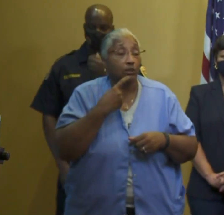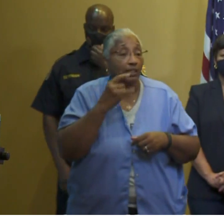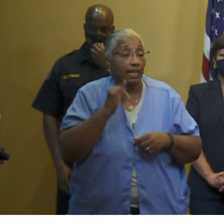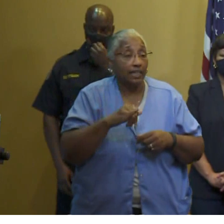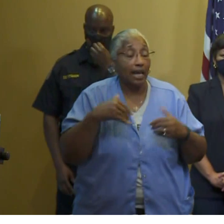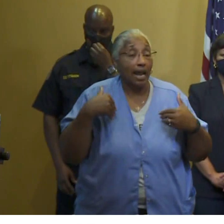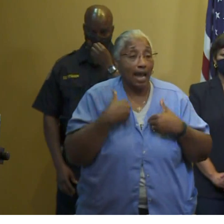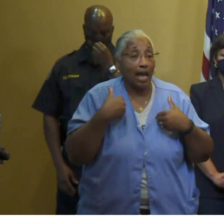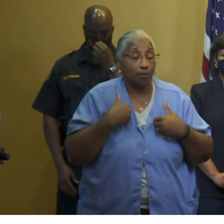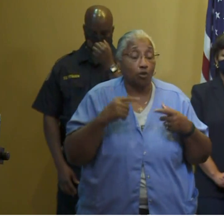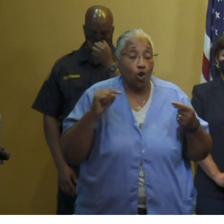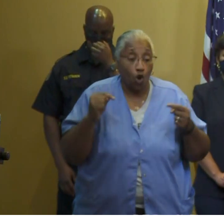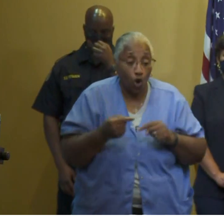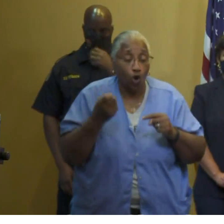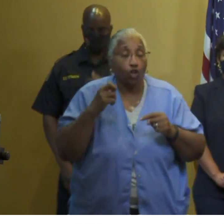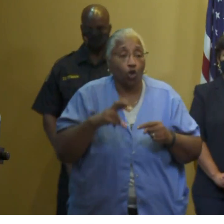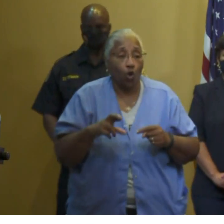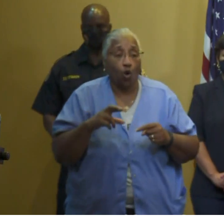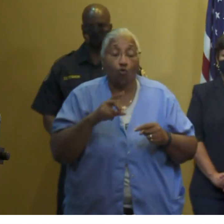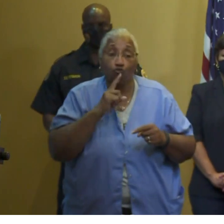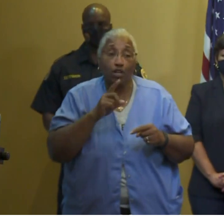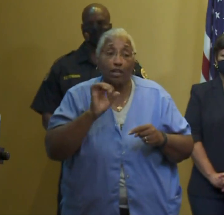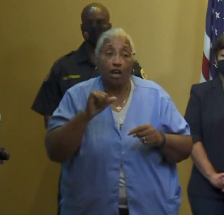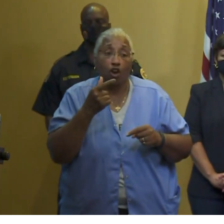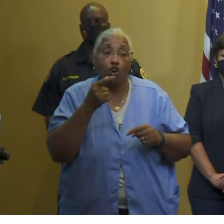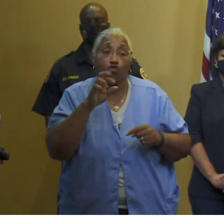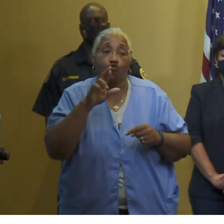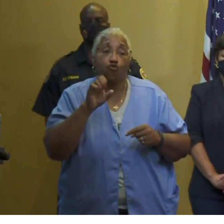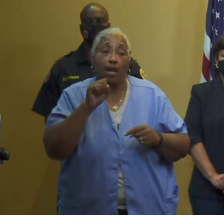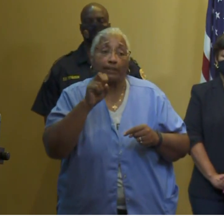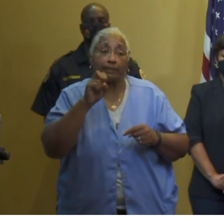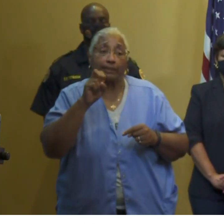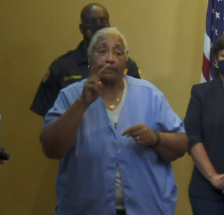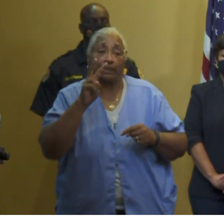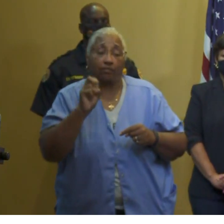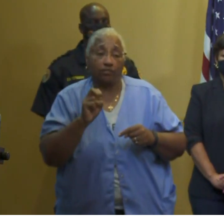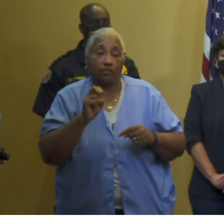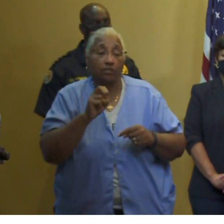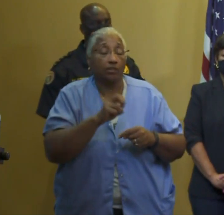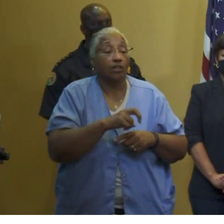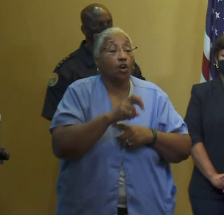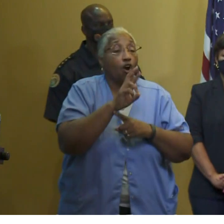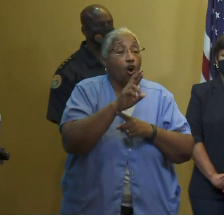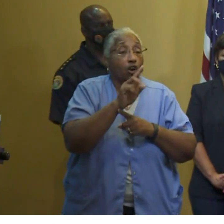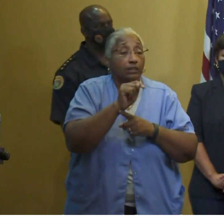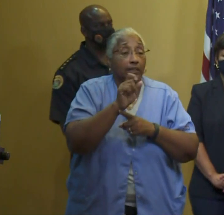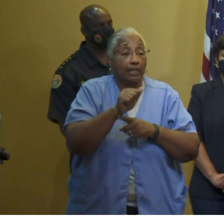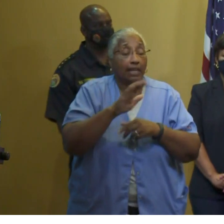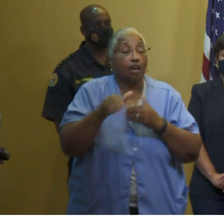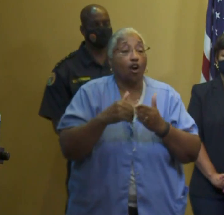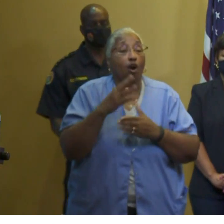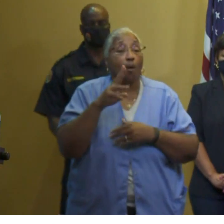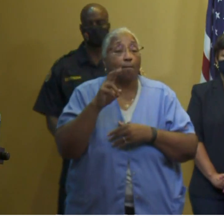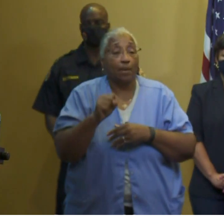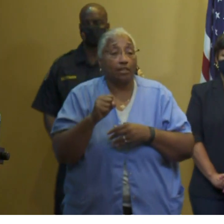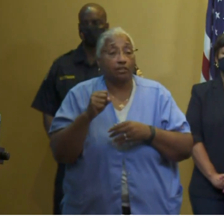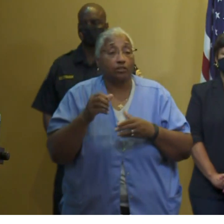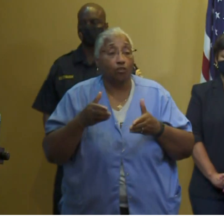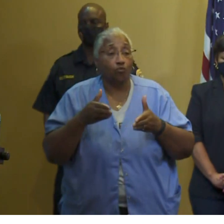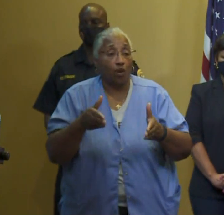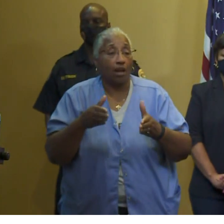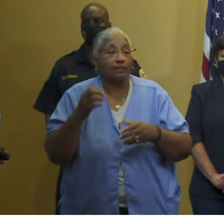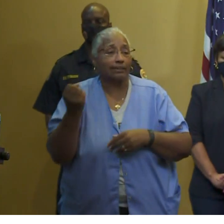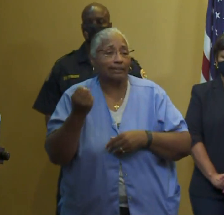aggressive or hurt, call 911 to report that. One more thing, RTA, all bus routes are to a modified Saturday schedule beginning